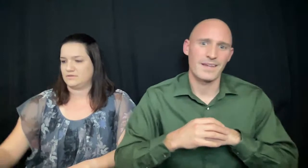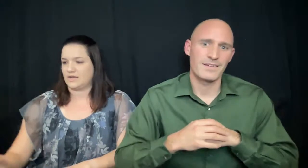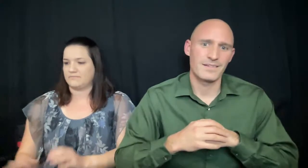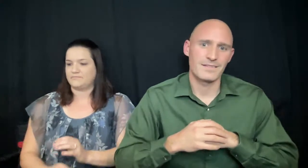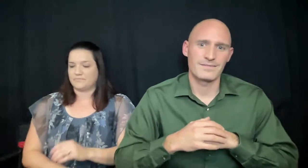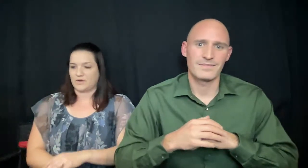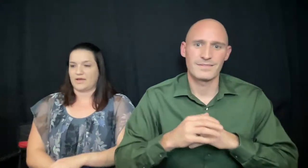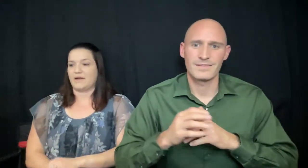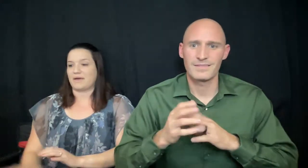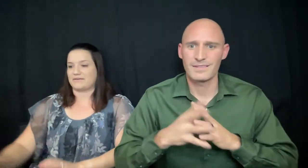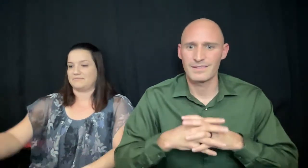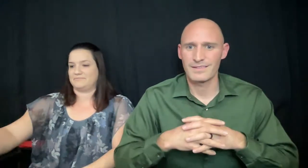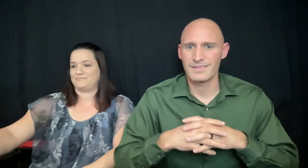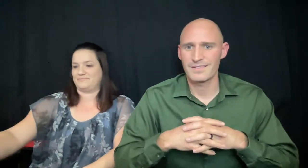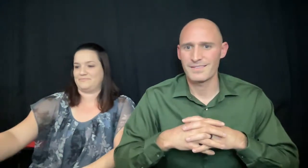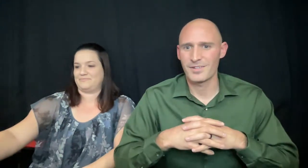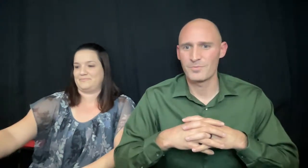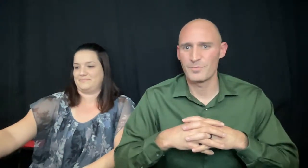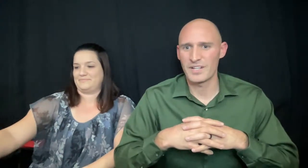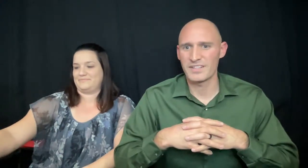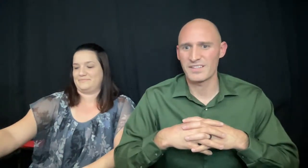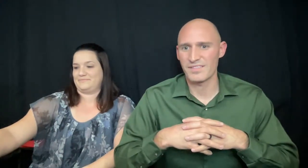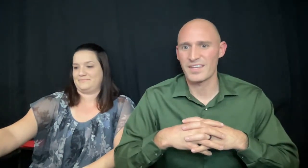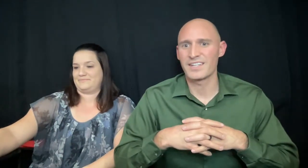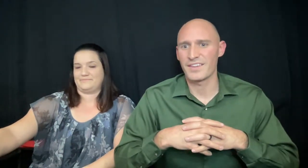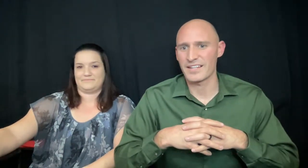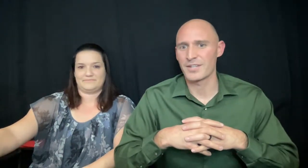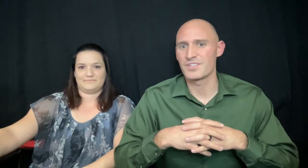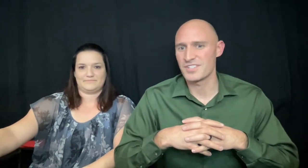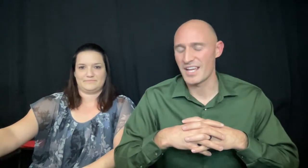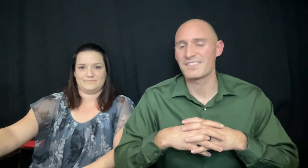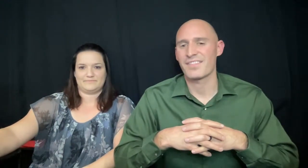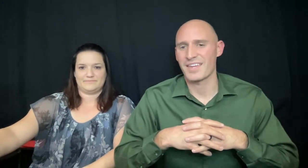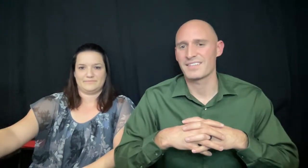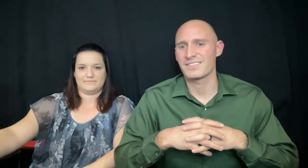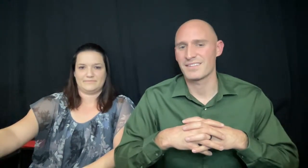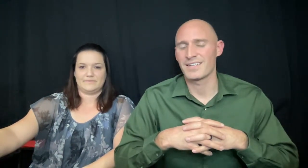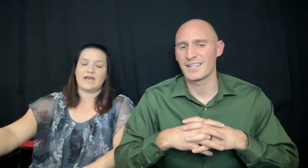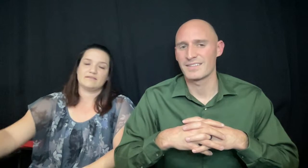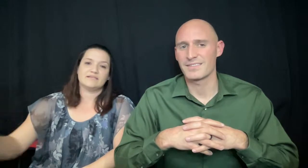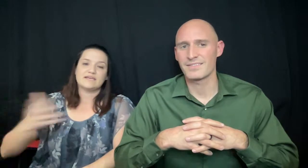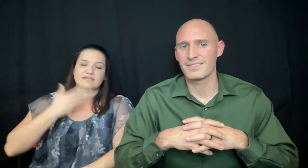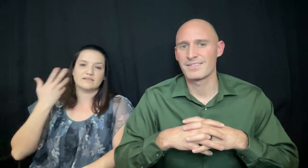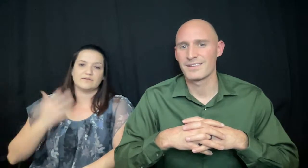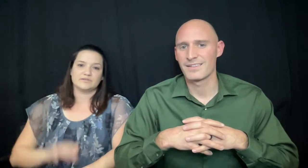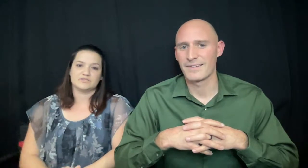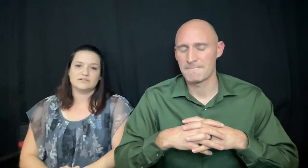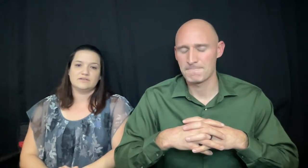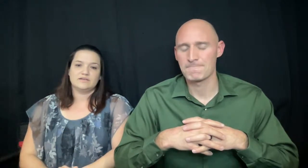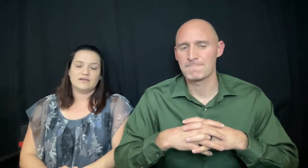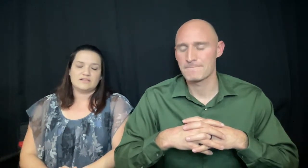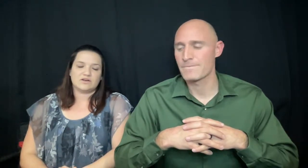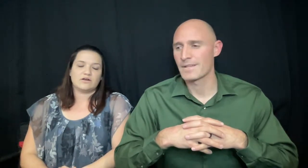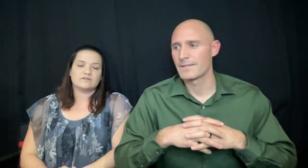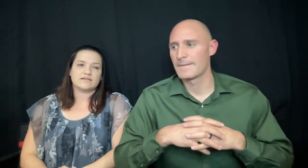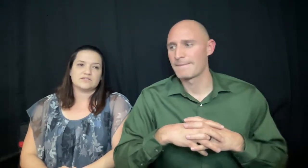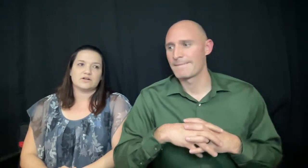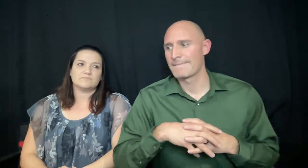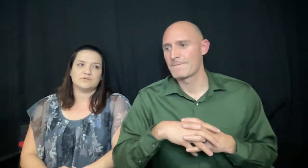Got it. Okay, I'm back. So Brenda says thinking in the language. Yes, thanks. Yeah, thinking in the language. It's hard to put